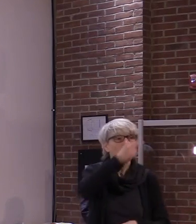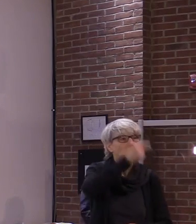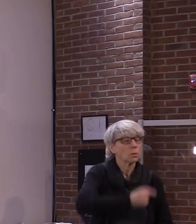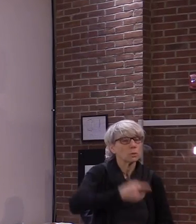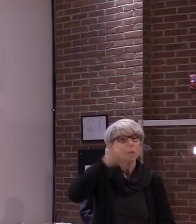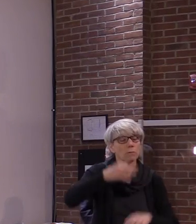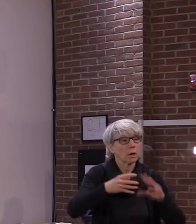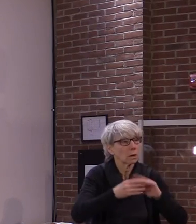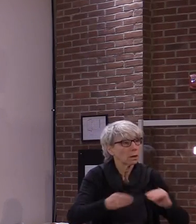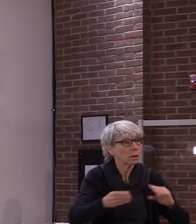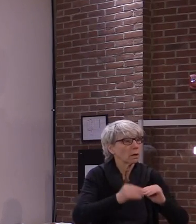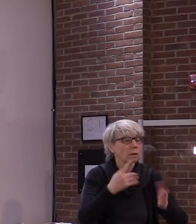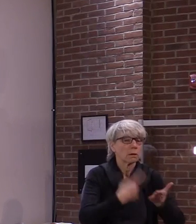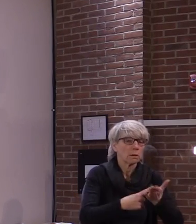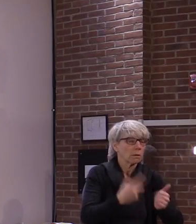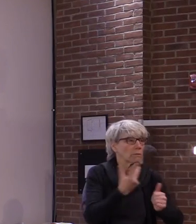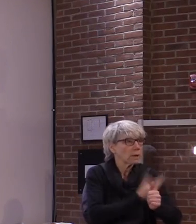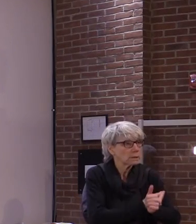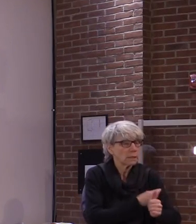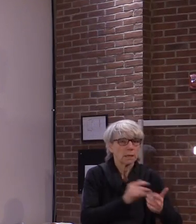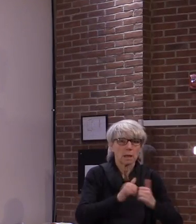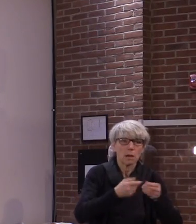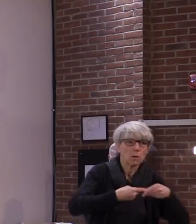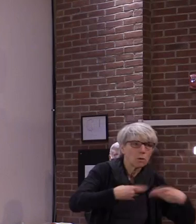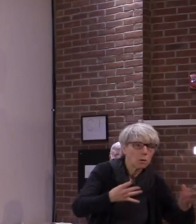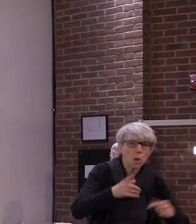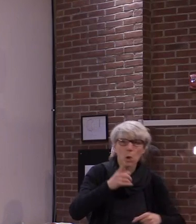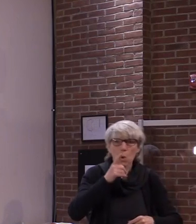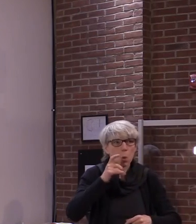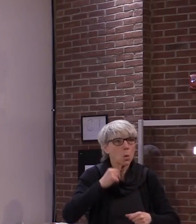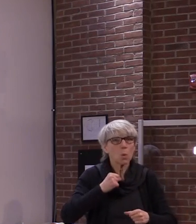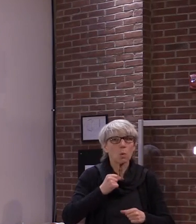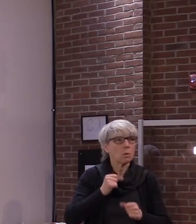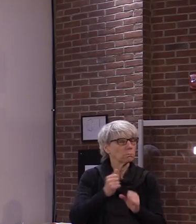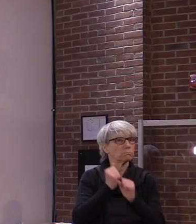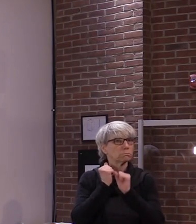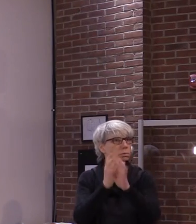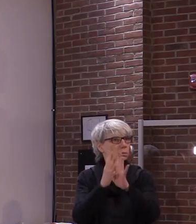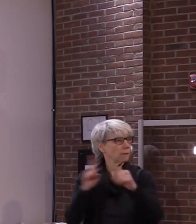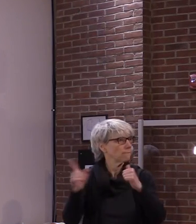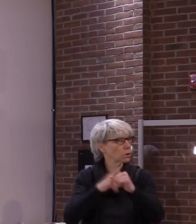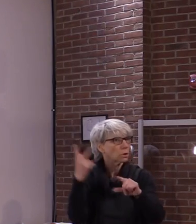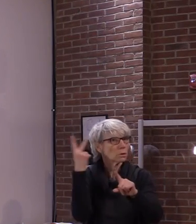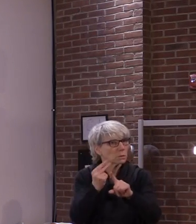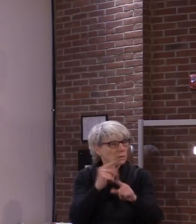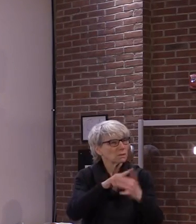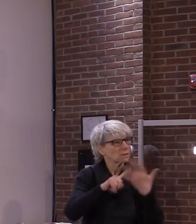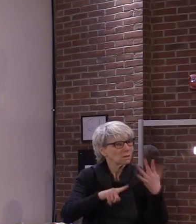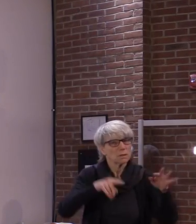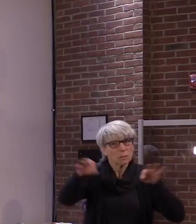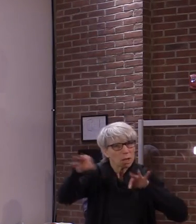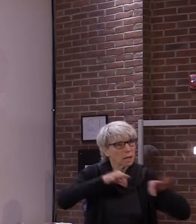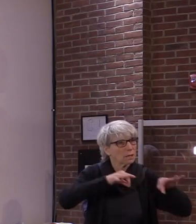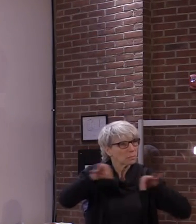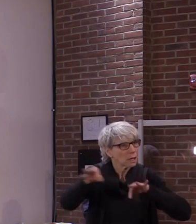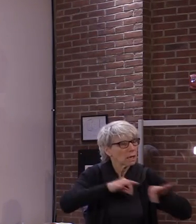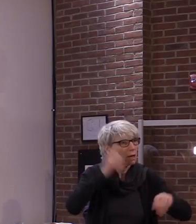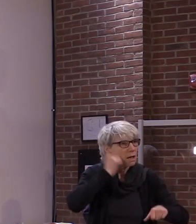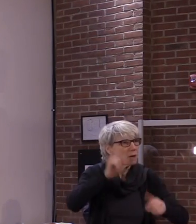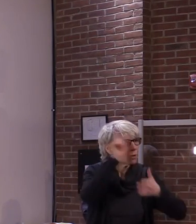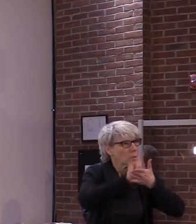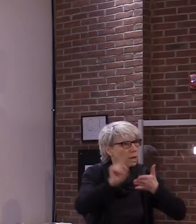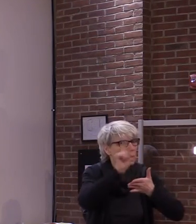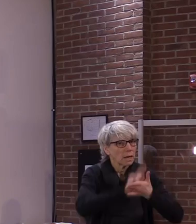allocation, distribution, eligibility. All of these are critical to understanding this